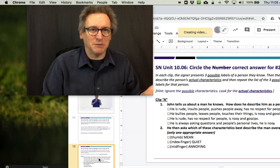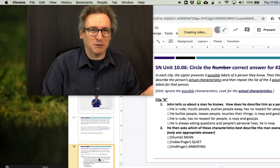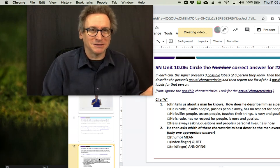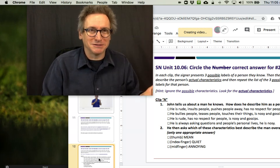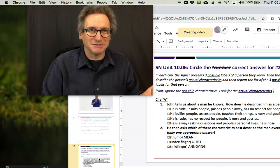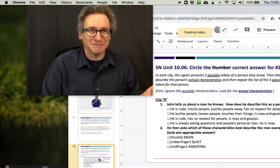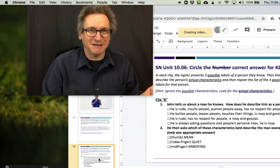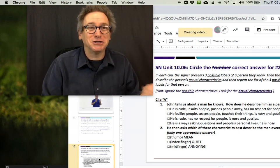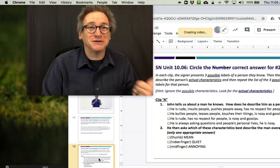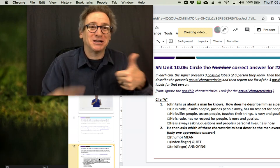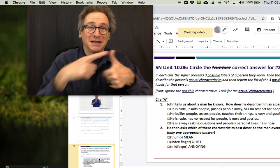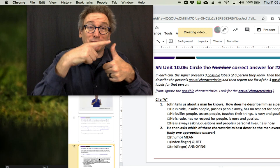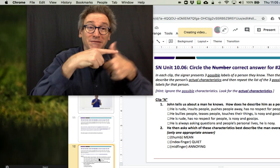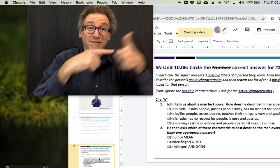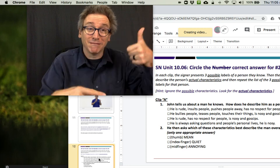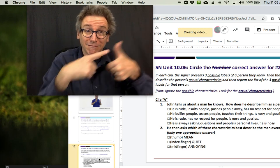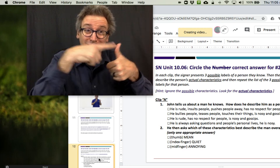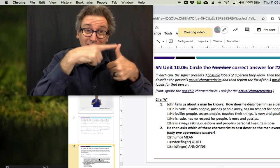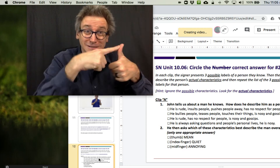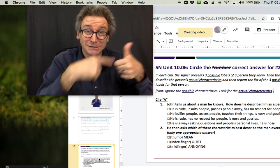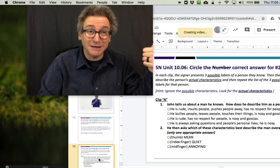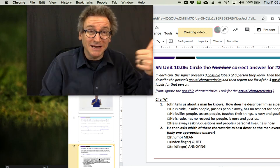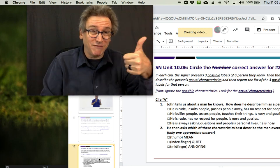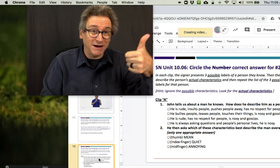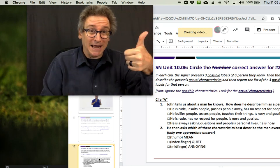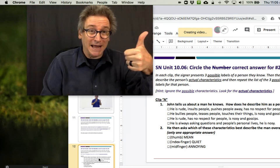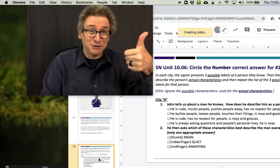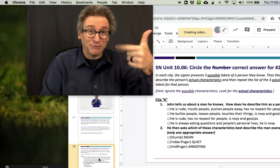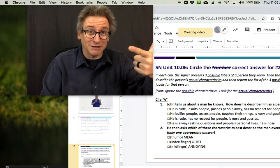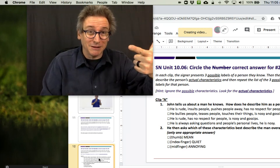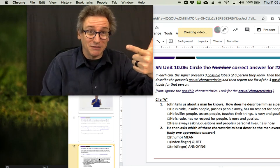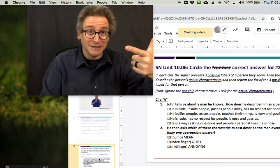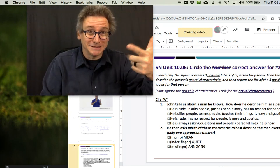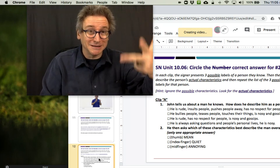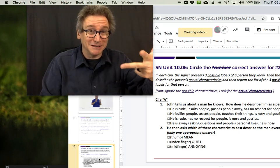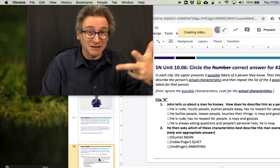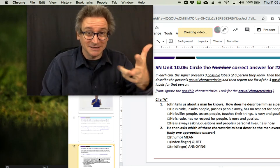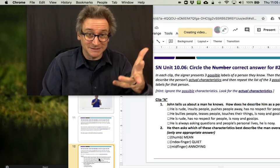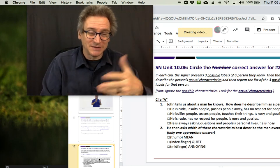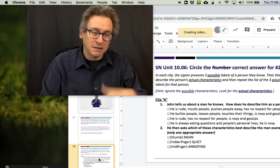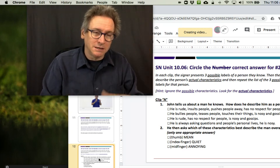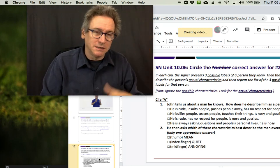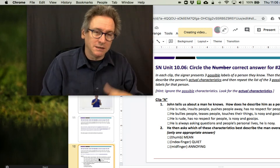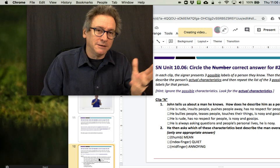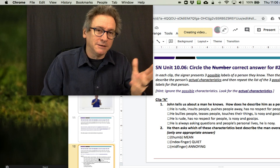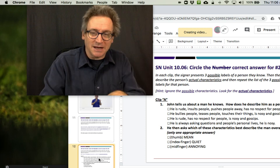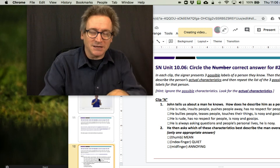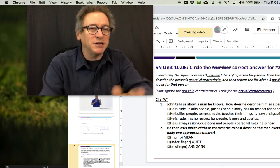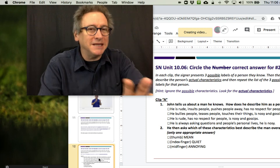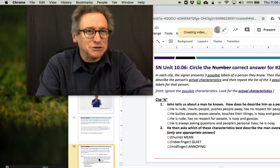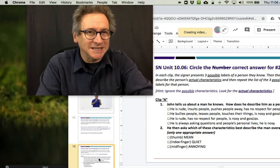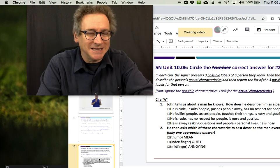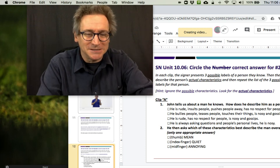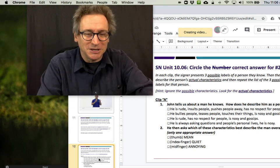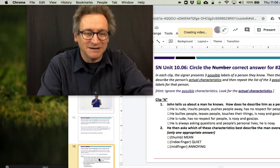defeated the purpose. They should have said clip this, find a hand shape, clip this, clip this. It's one of